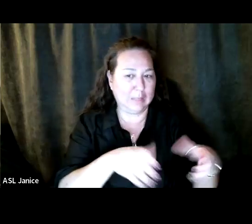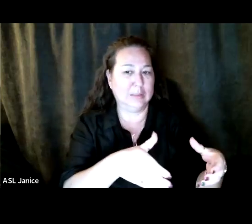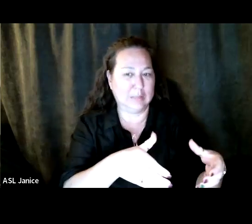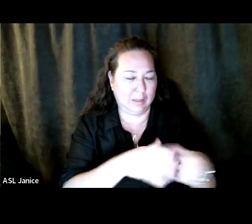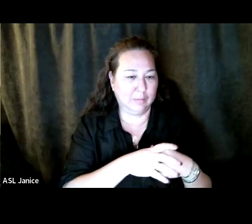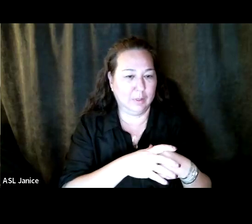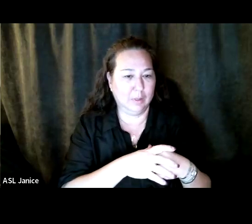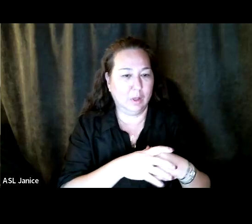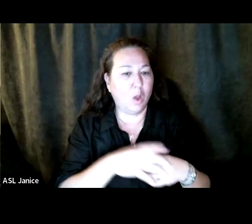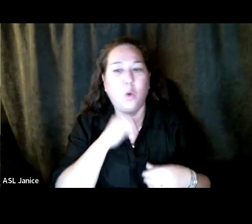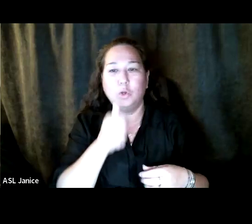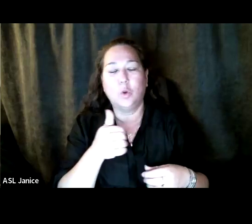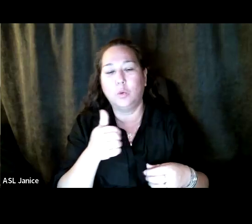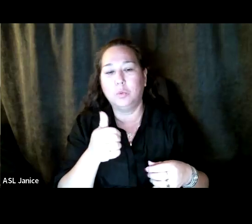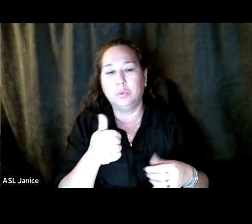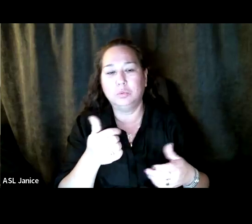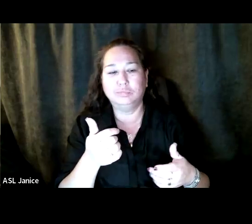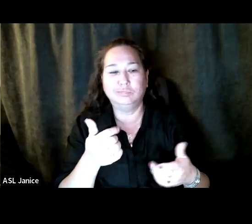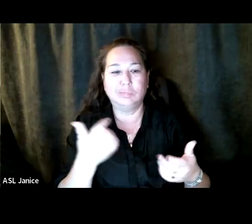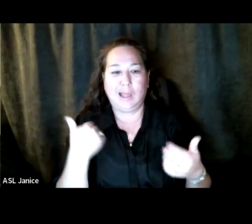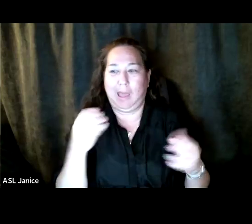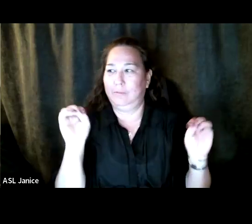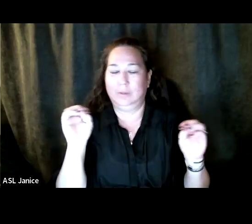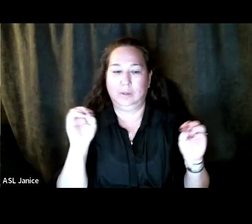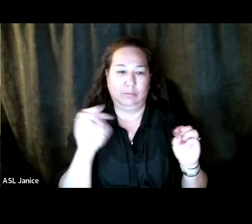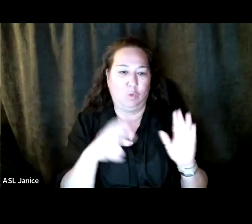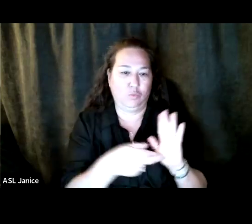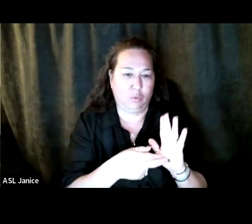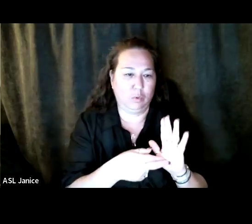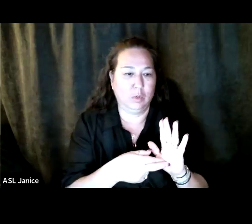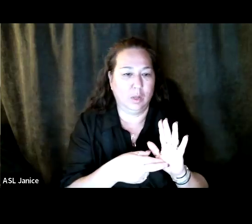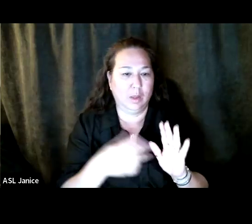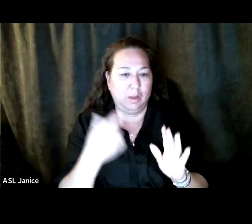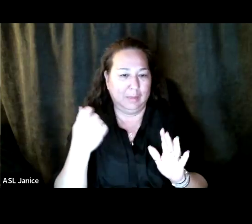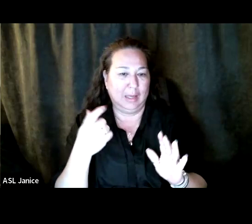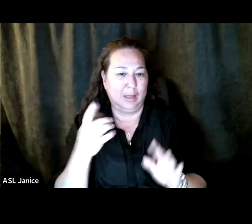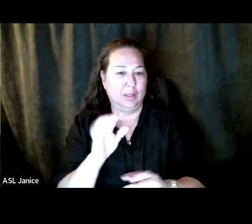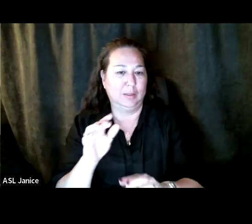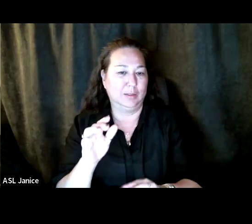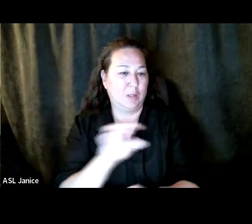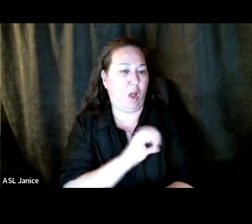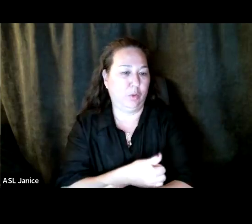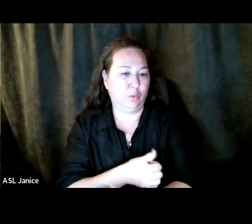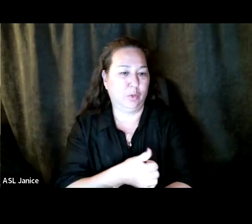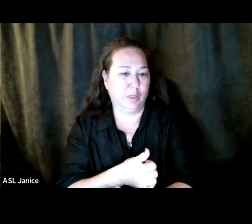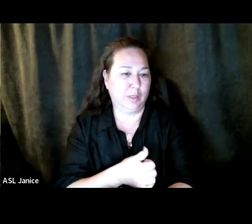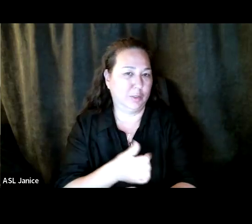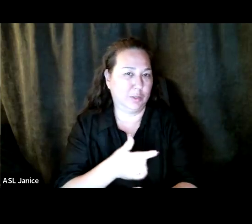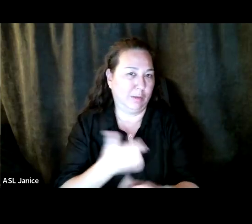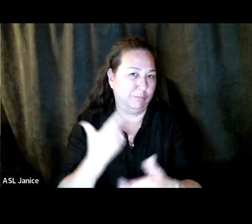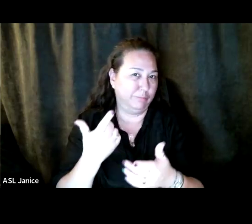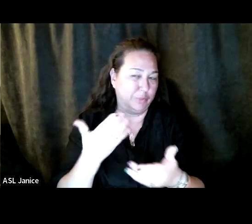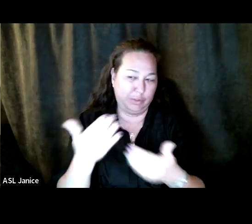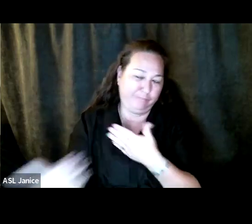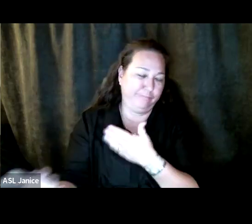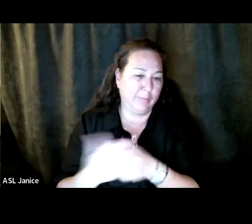this moment where we're like, the authorization goes forward, but it will be exciting to just continue the updates for us around